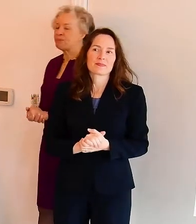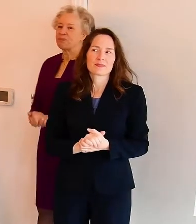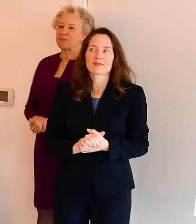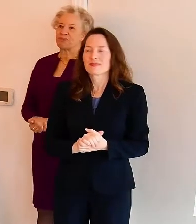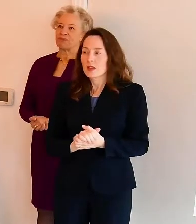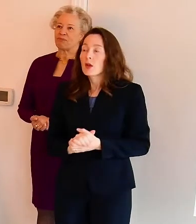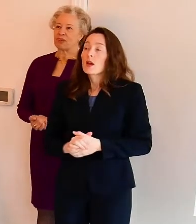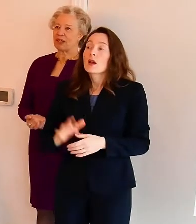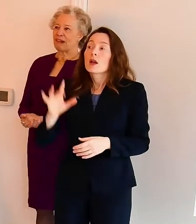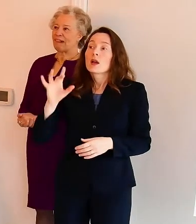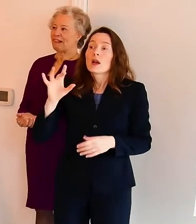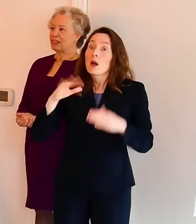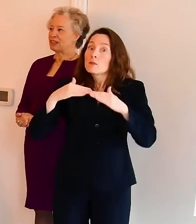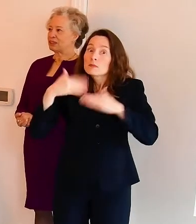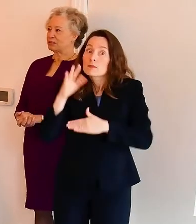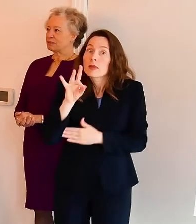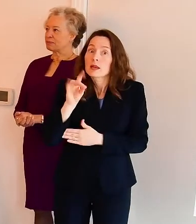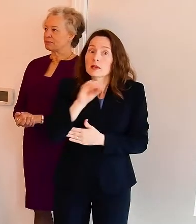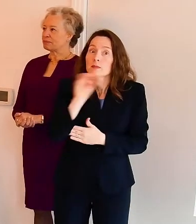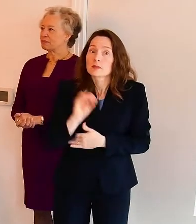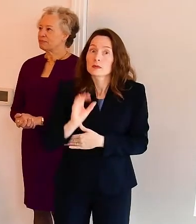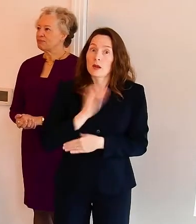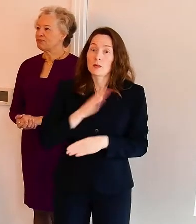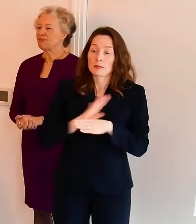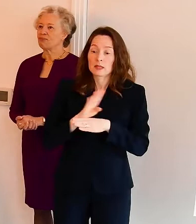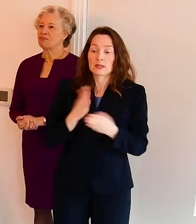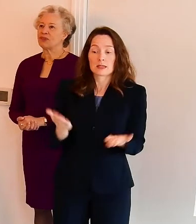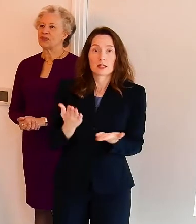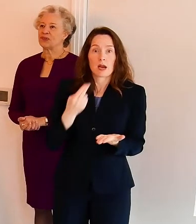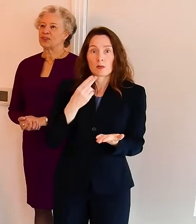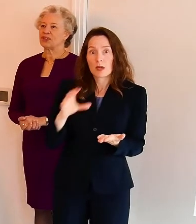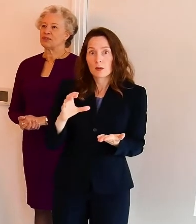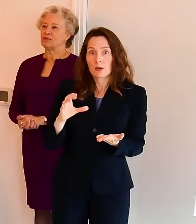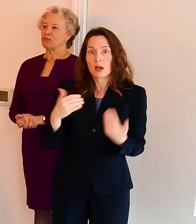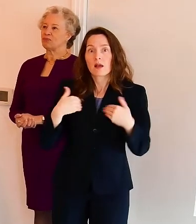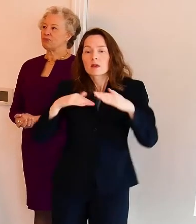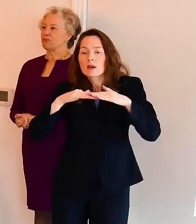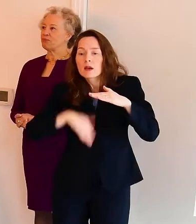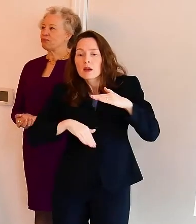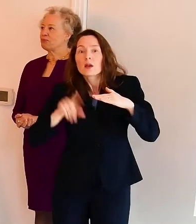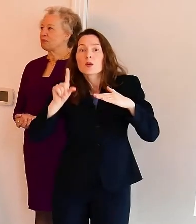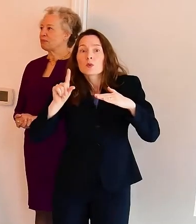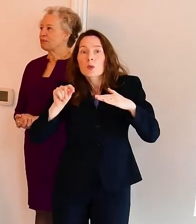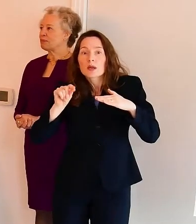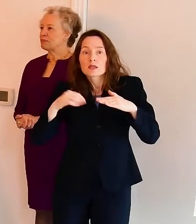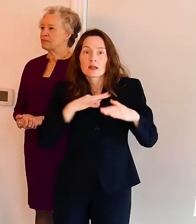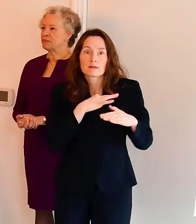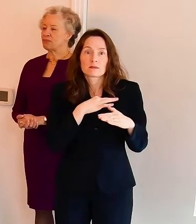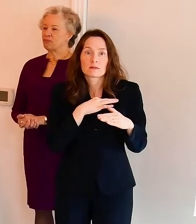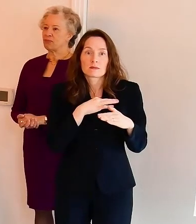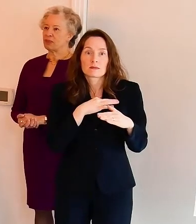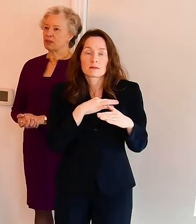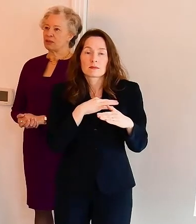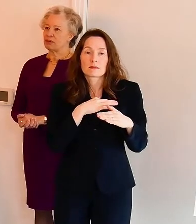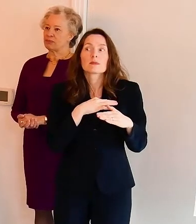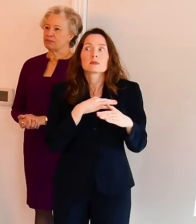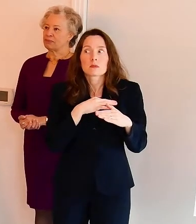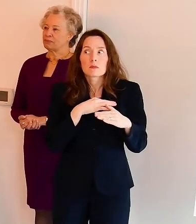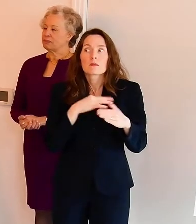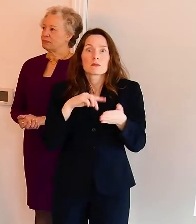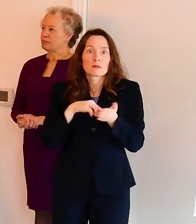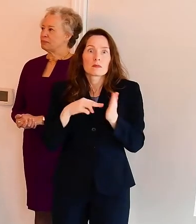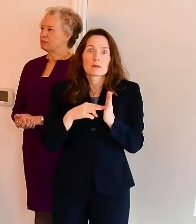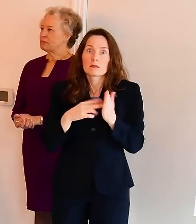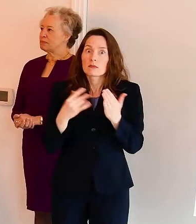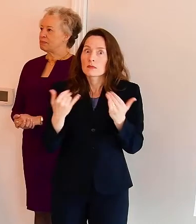80%, more than 80% of our businesses in Howard County have fewer than 20 employees. Now more than ever,